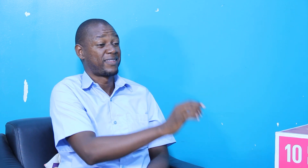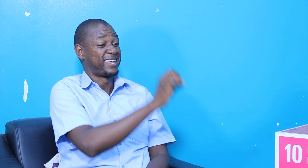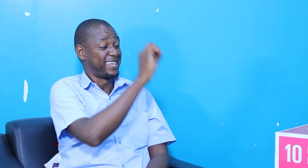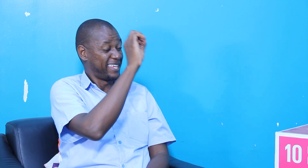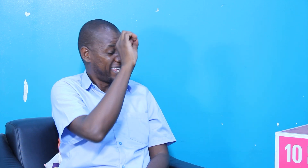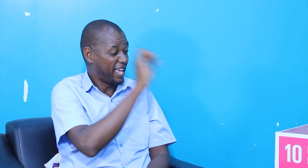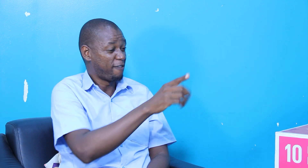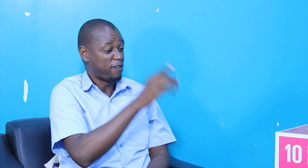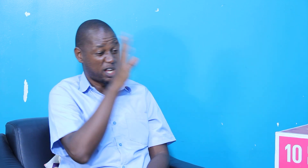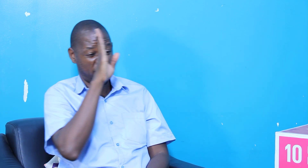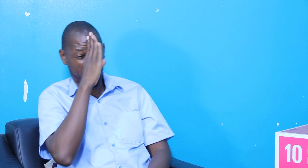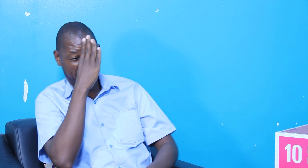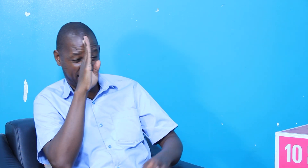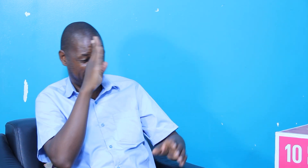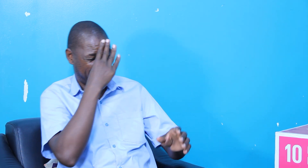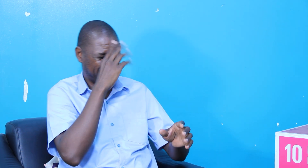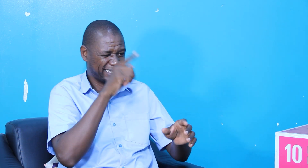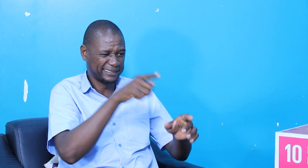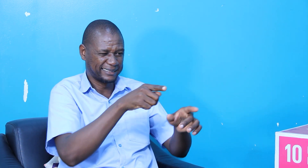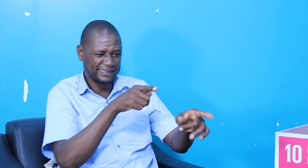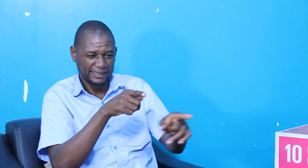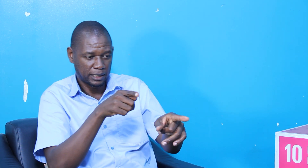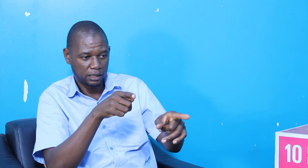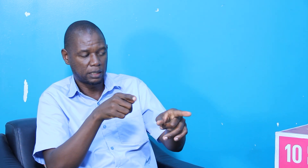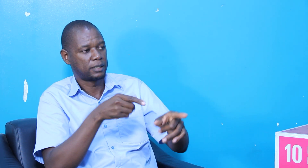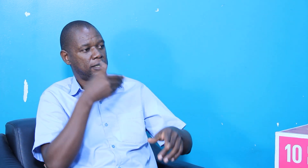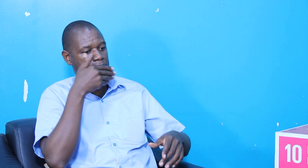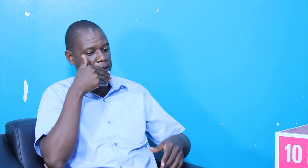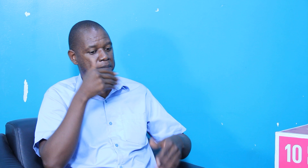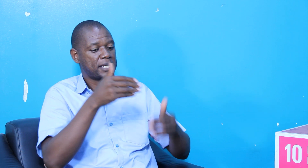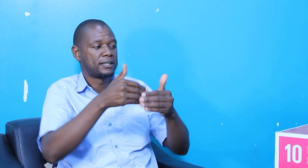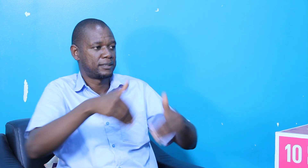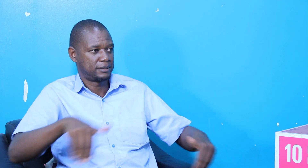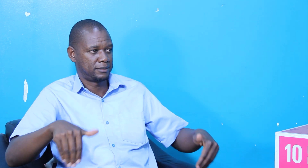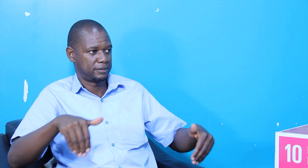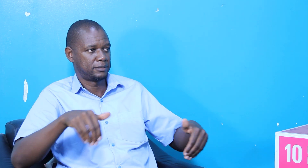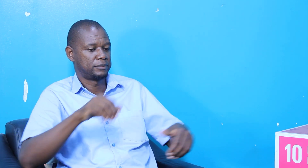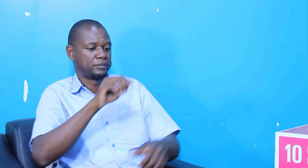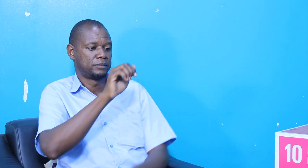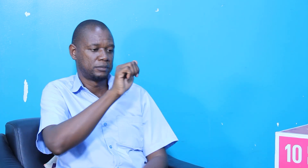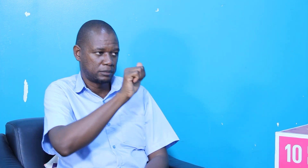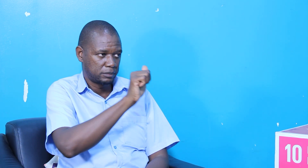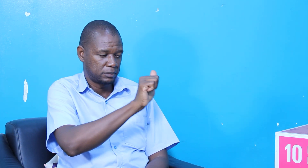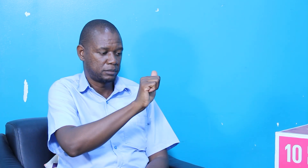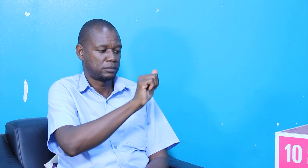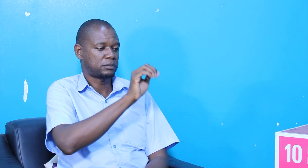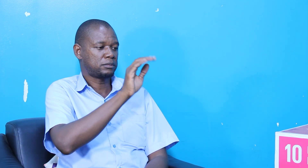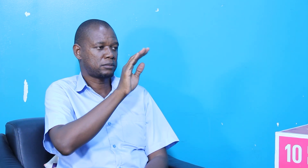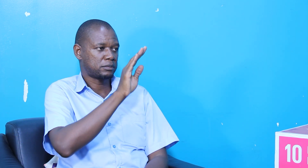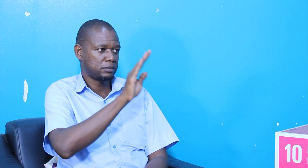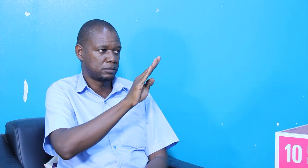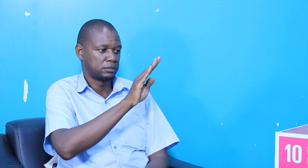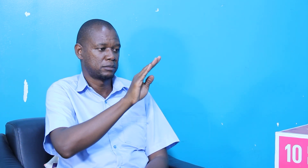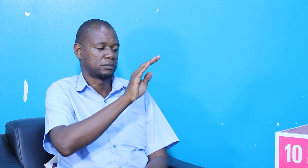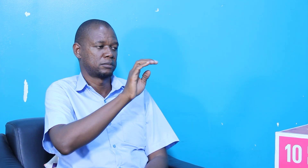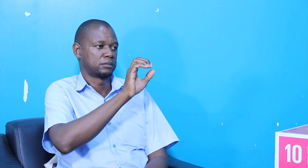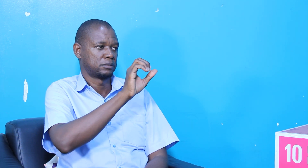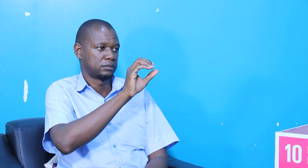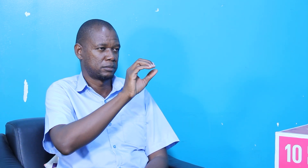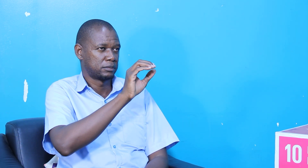person. If you doubt this person and you be like, this person, maybe you don't want to have